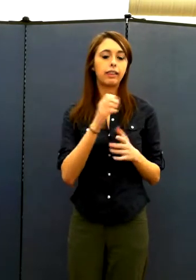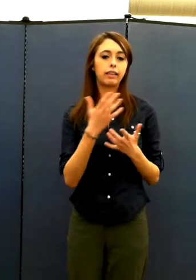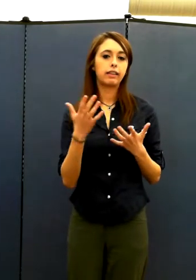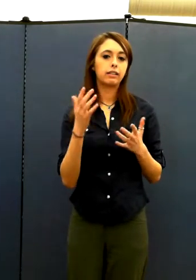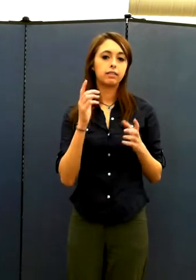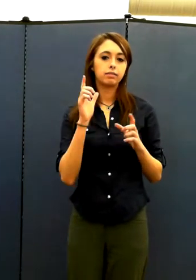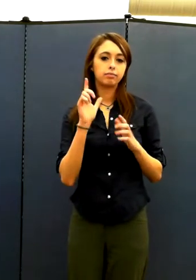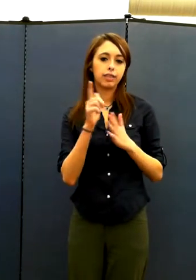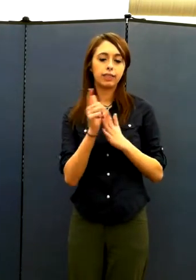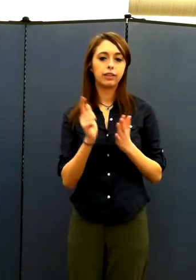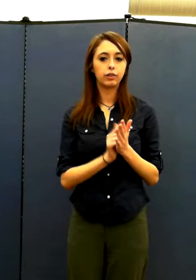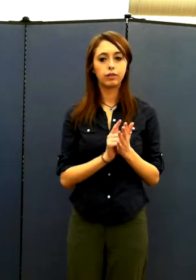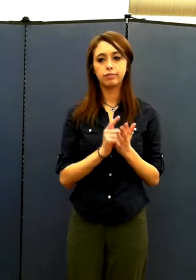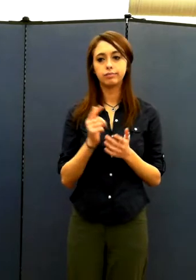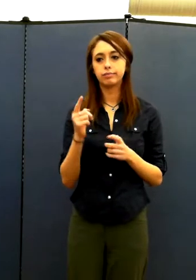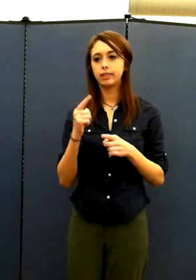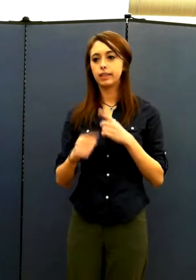legal anyway unless you're with AOPC.